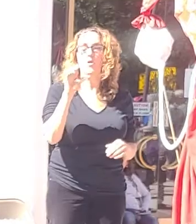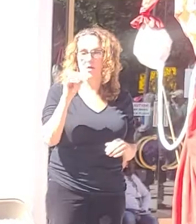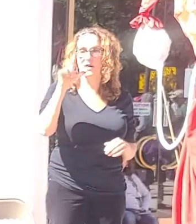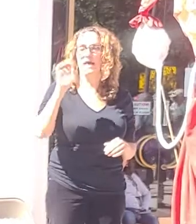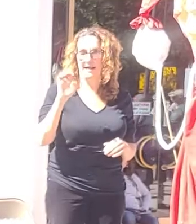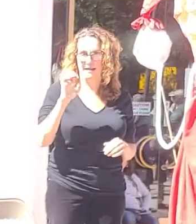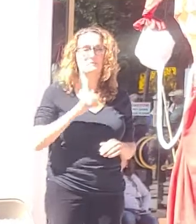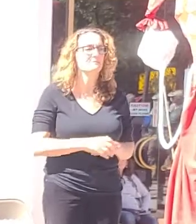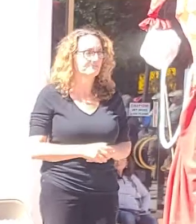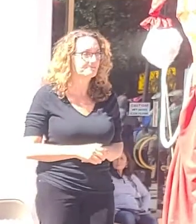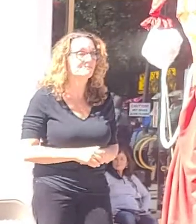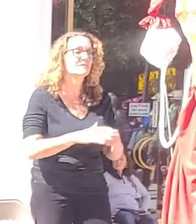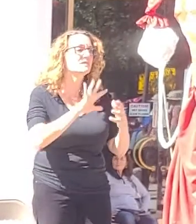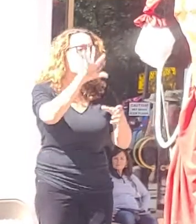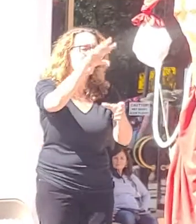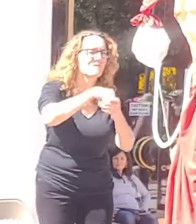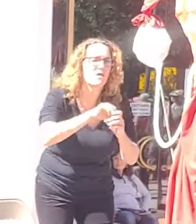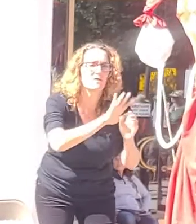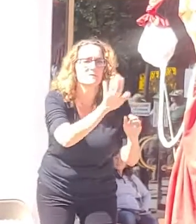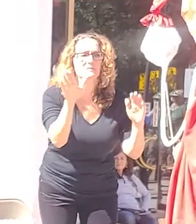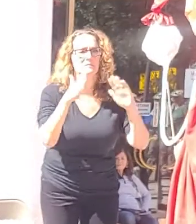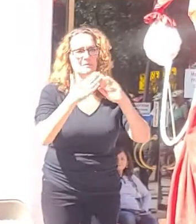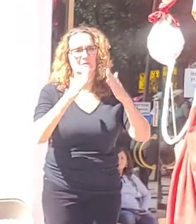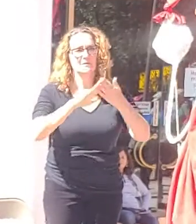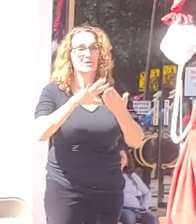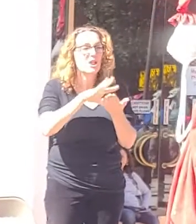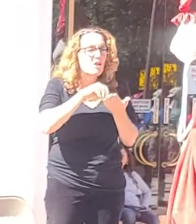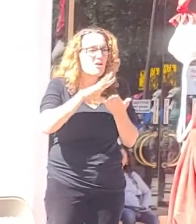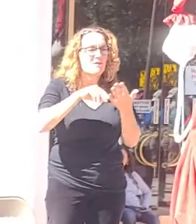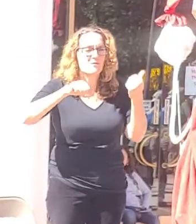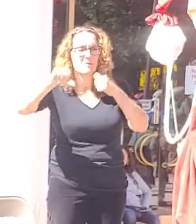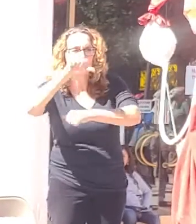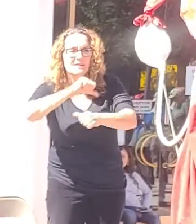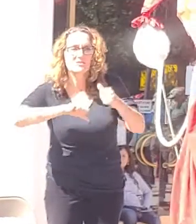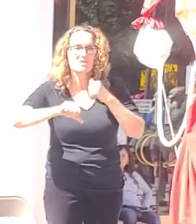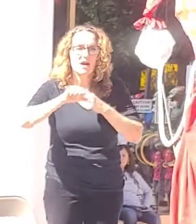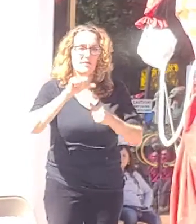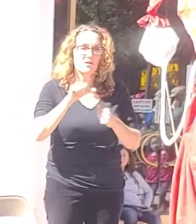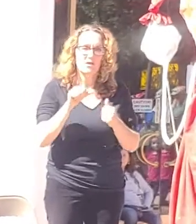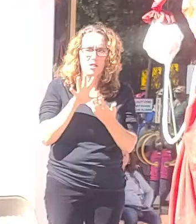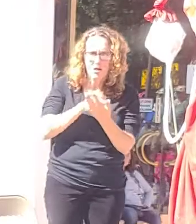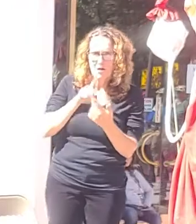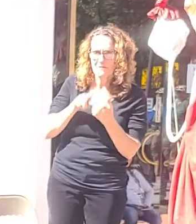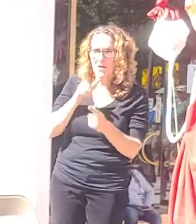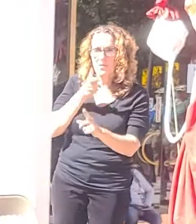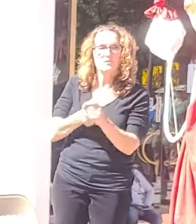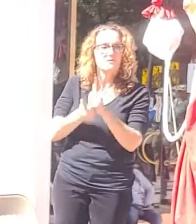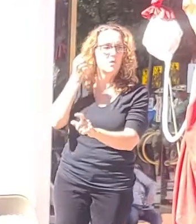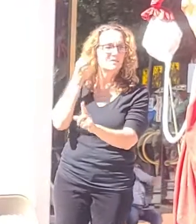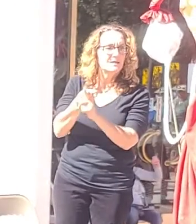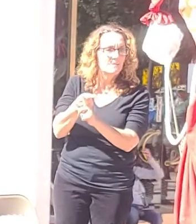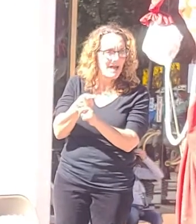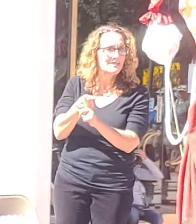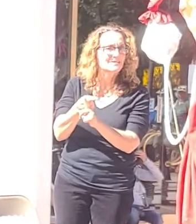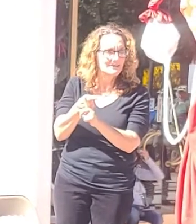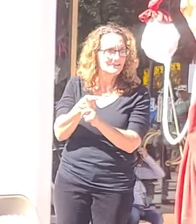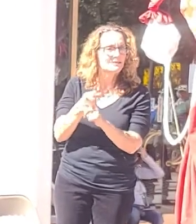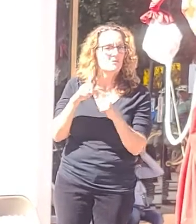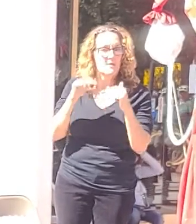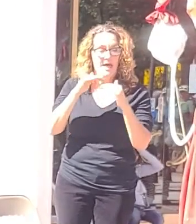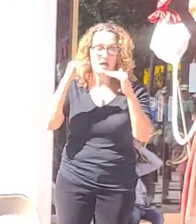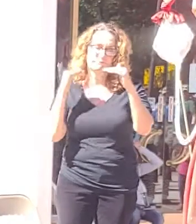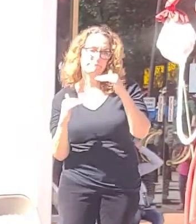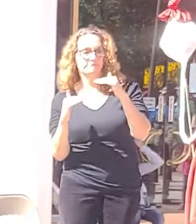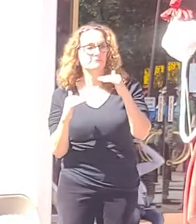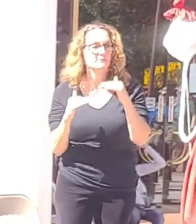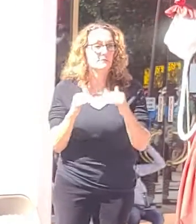get involved in your community, learn about the issues from the people who are most impacted by reproductive injustices,